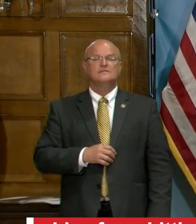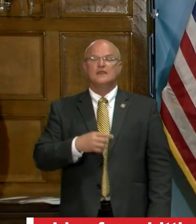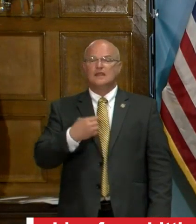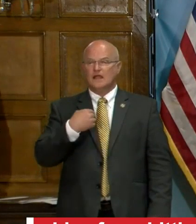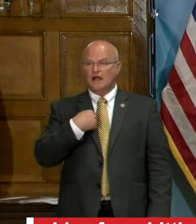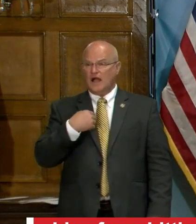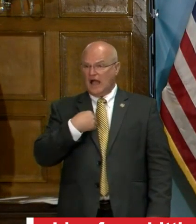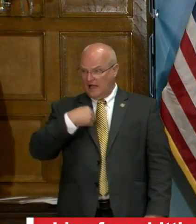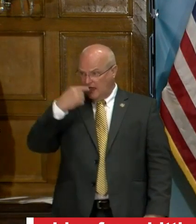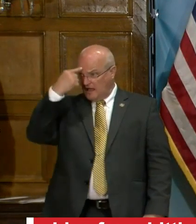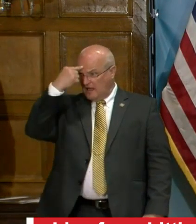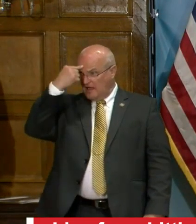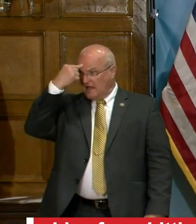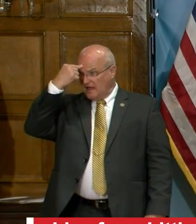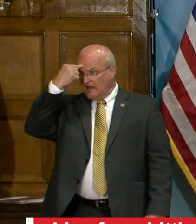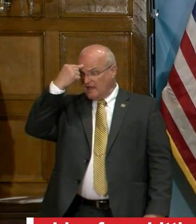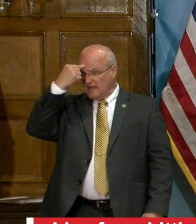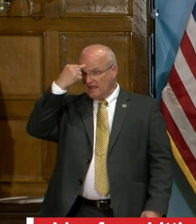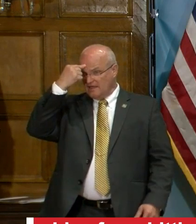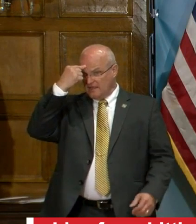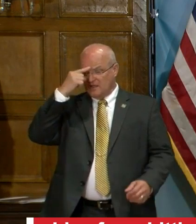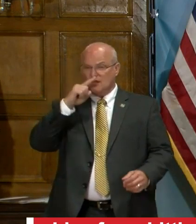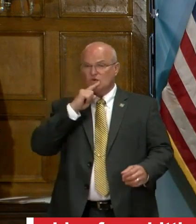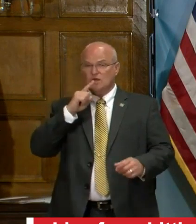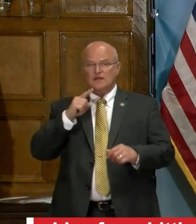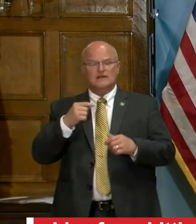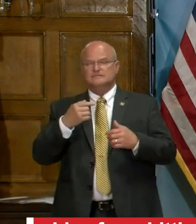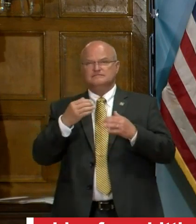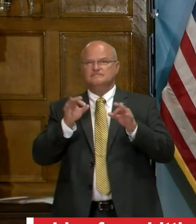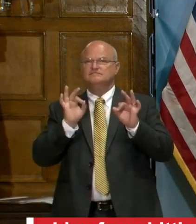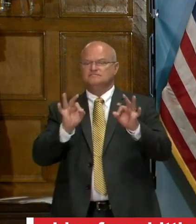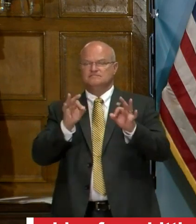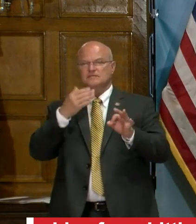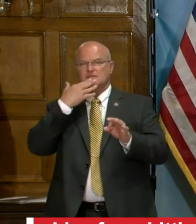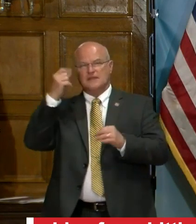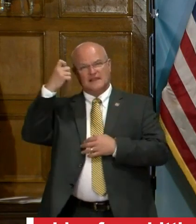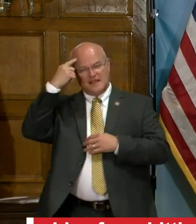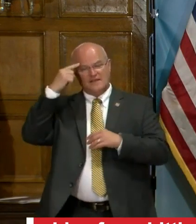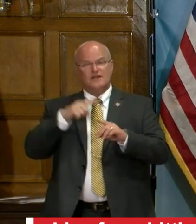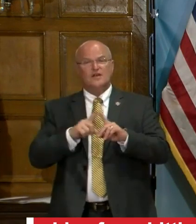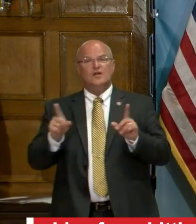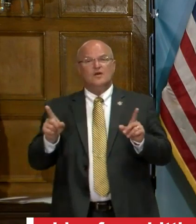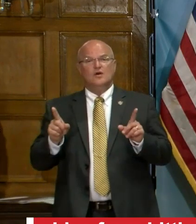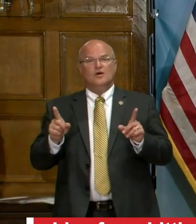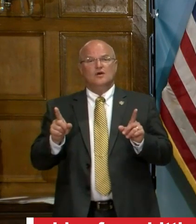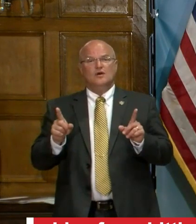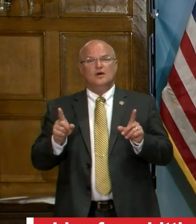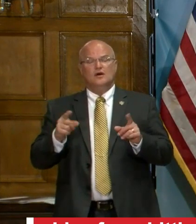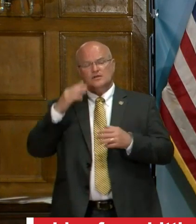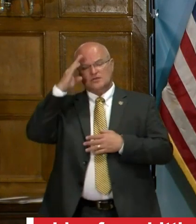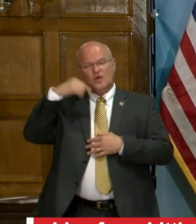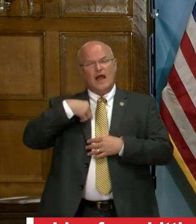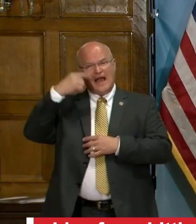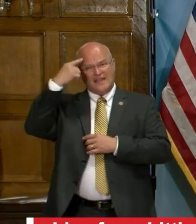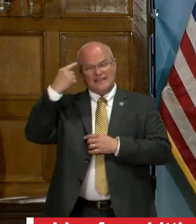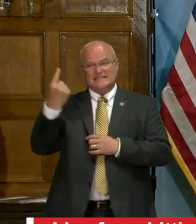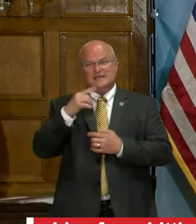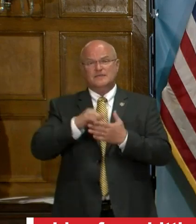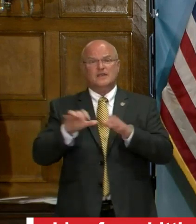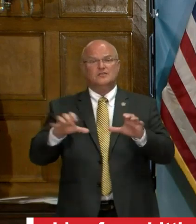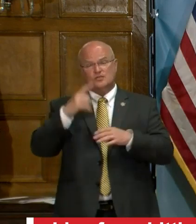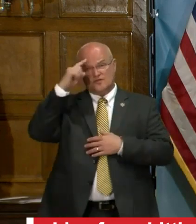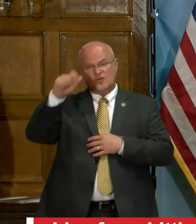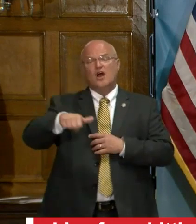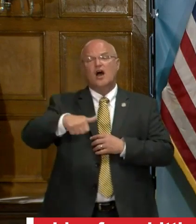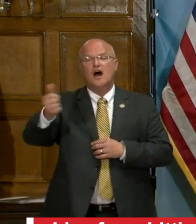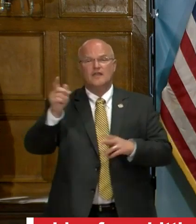I think it's, I think I really couldn't say it much better than the governor, but you know, I think it's something that you do for